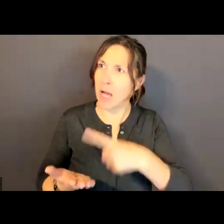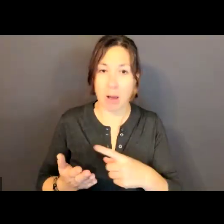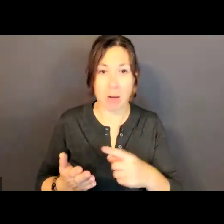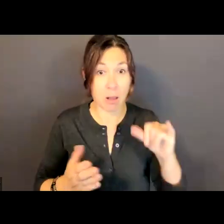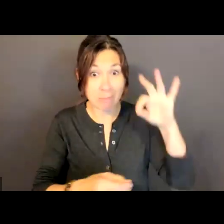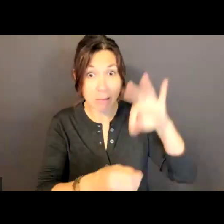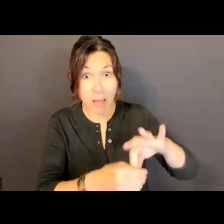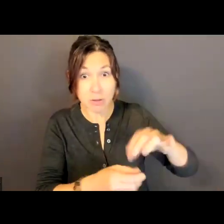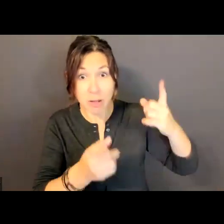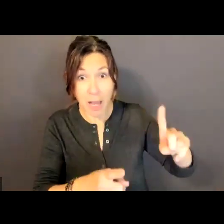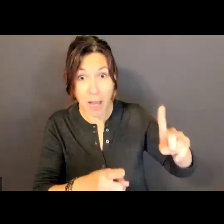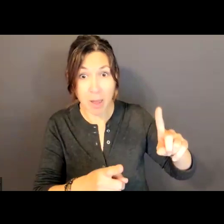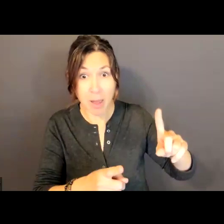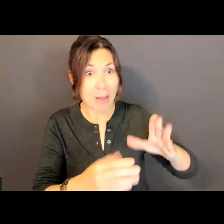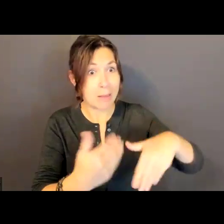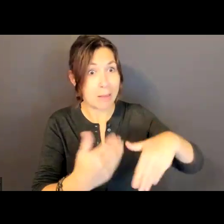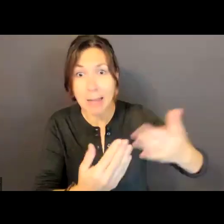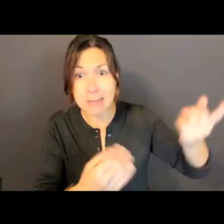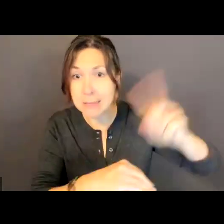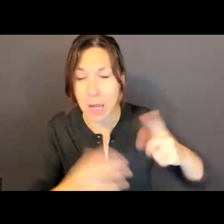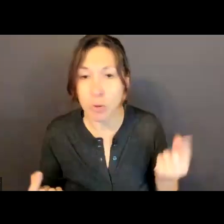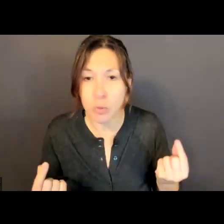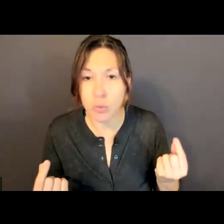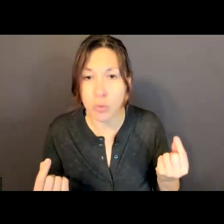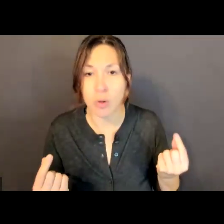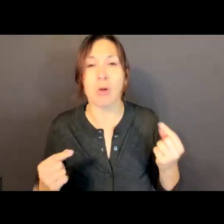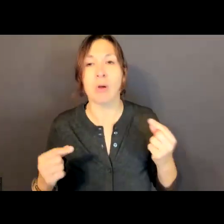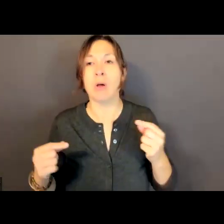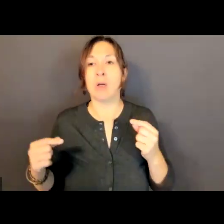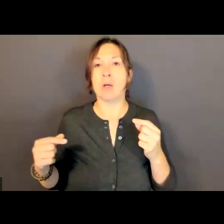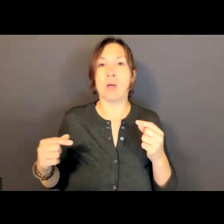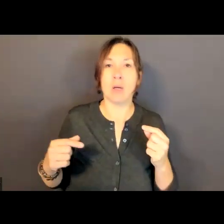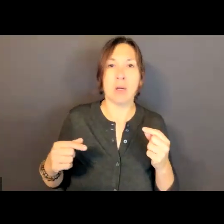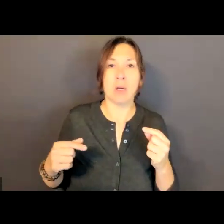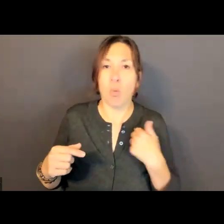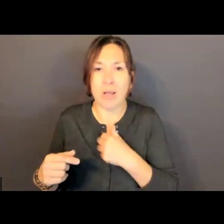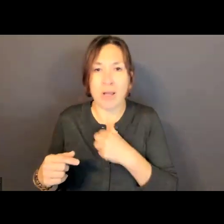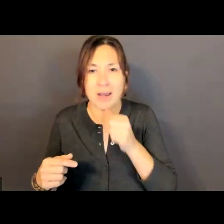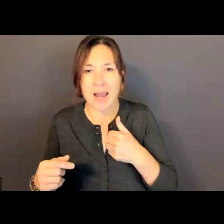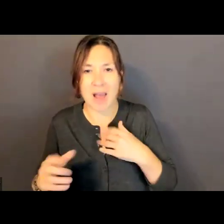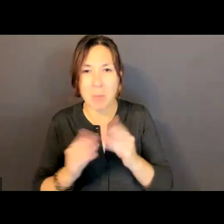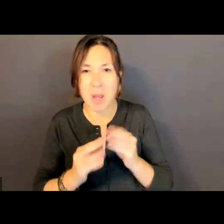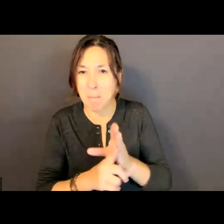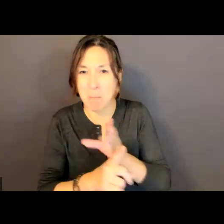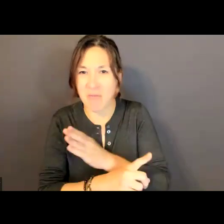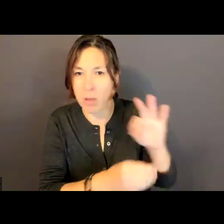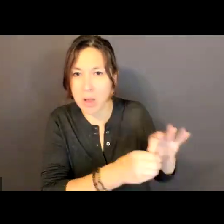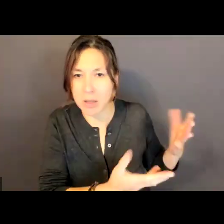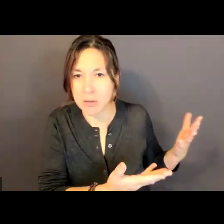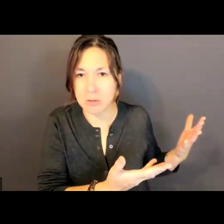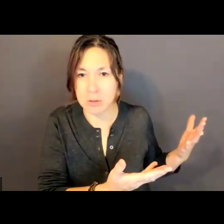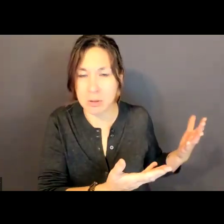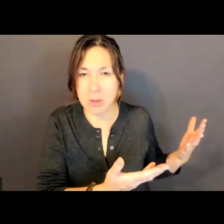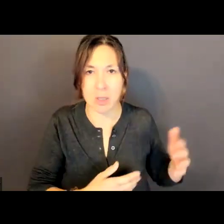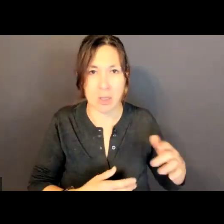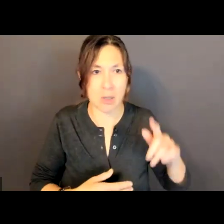conversation that can either come to us in a memo. It's now getting late because we won't have a meeting before it. But I just think we need to know, there should be, God,